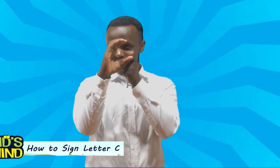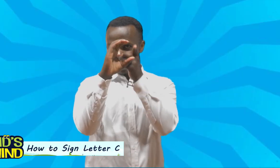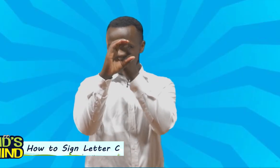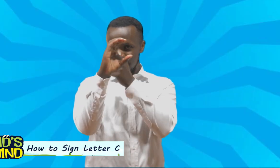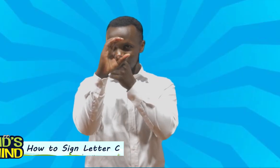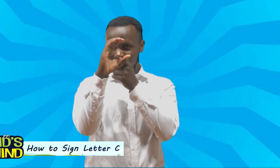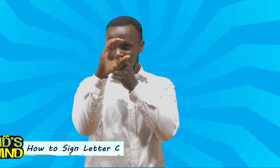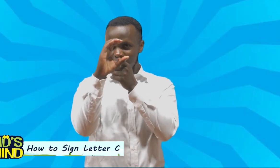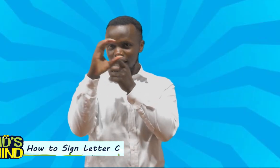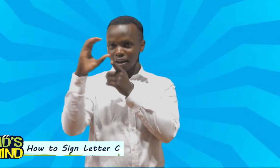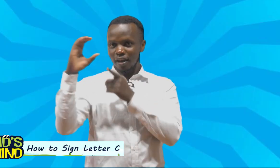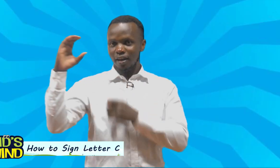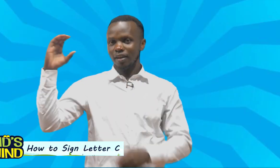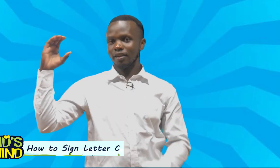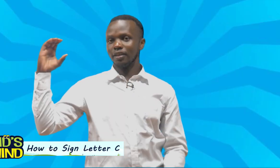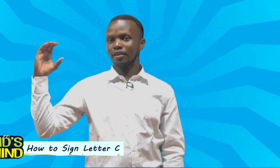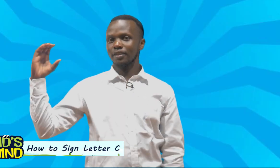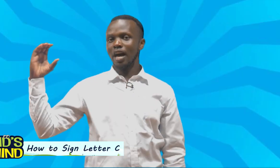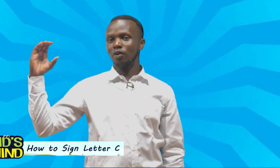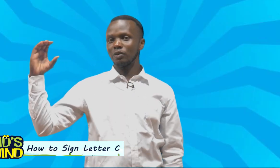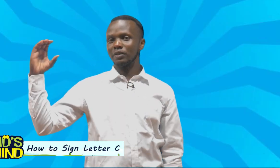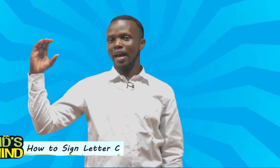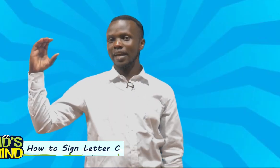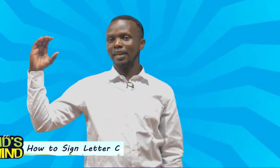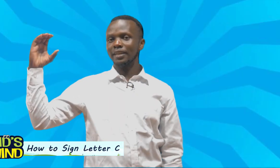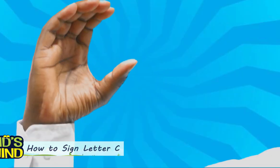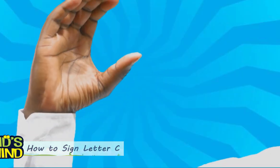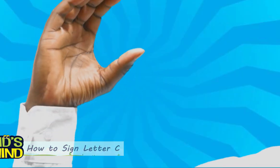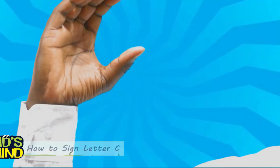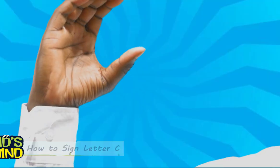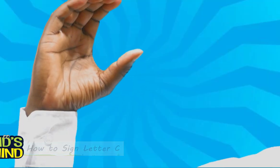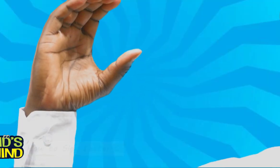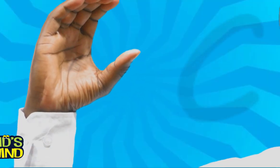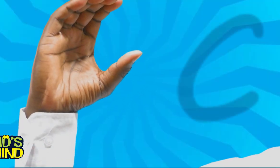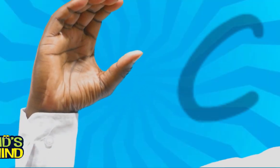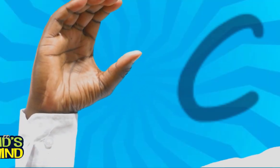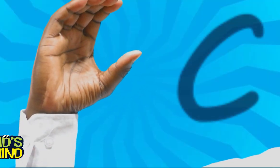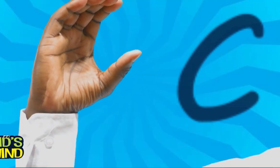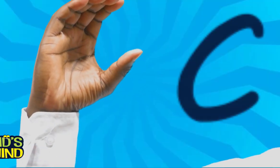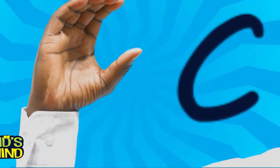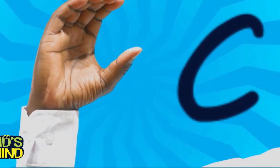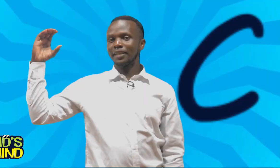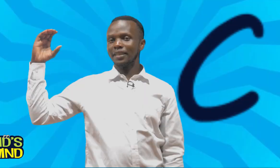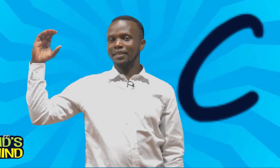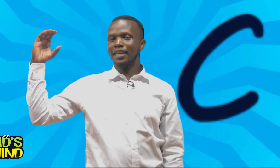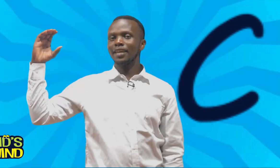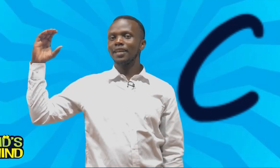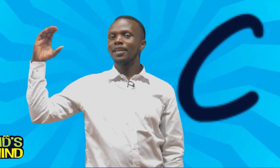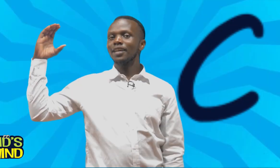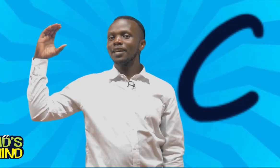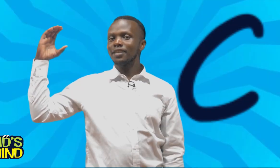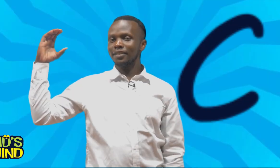here, okay? This is how you sign letter C. Letter C,